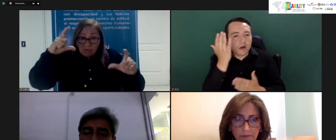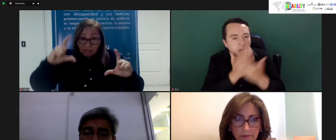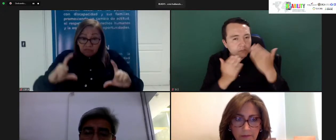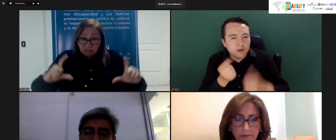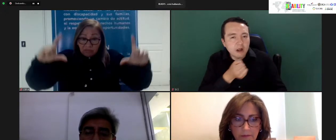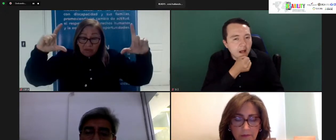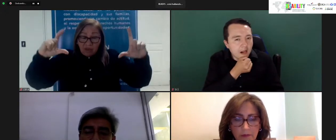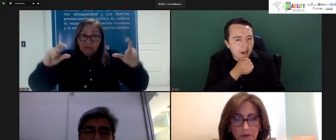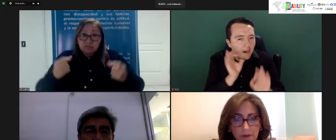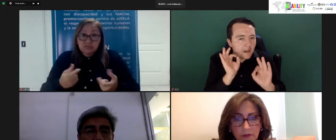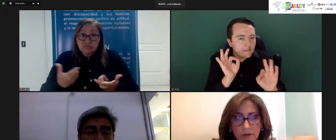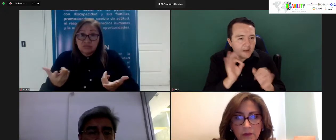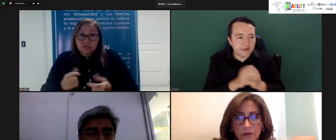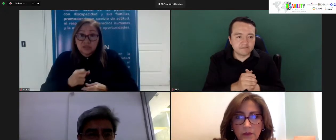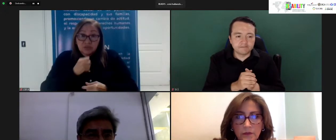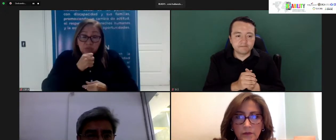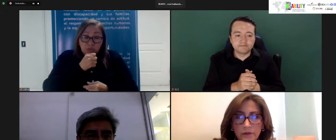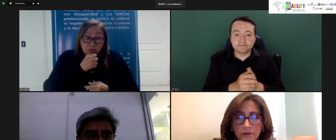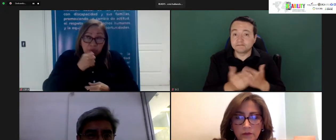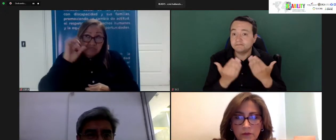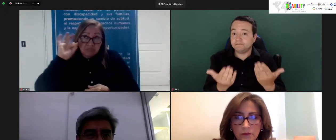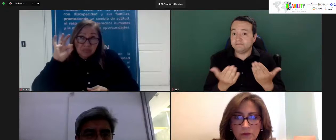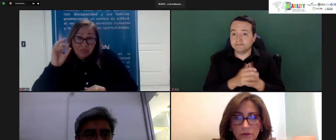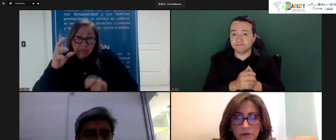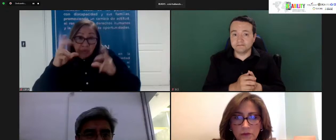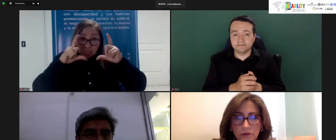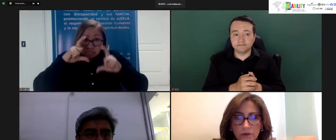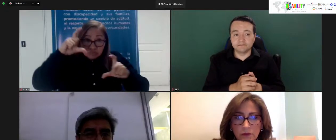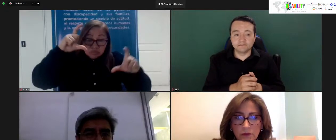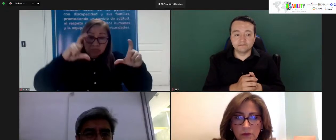cameras and audio please still be